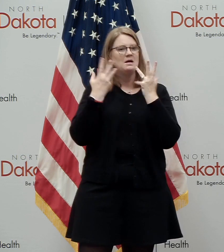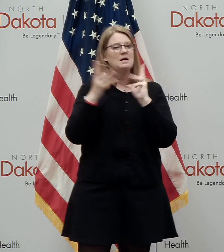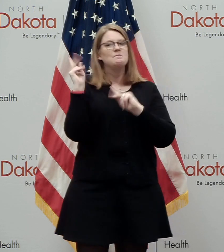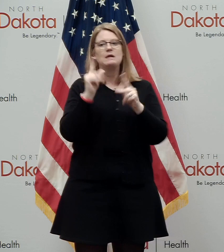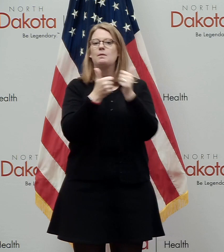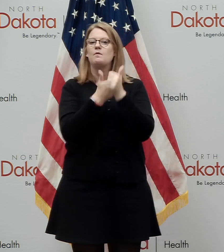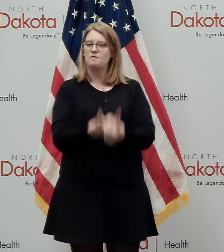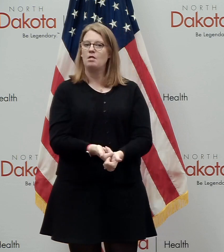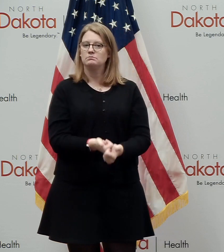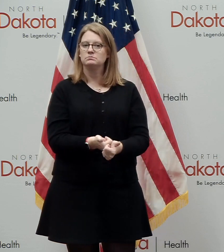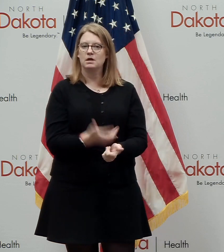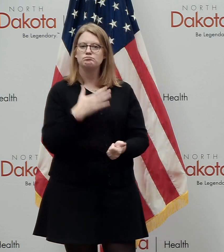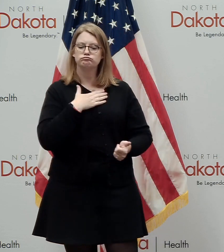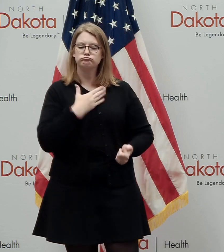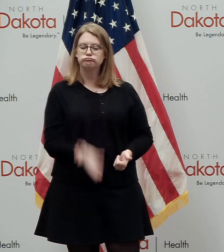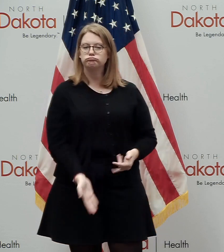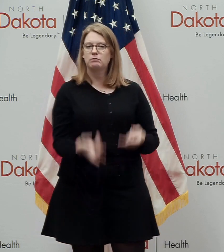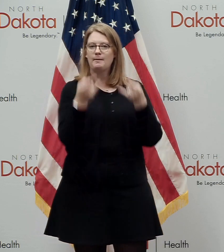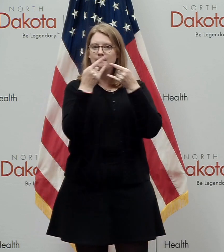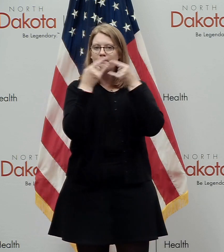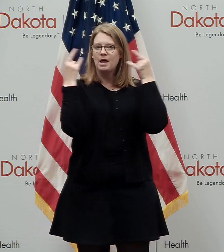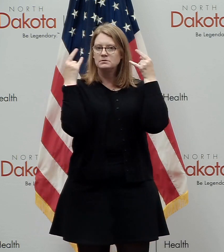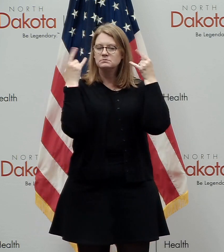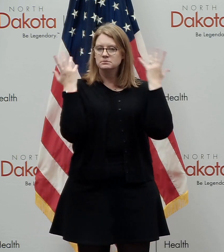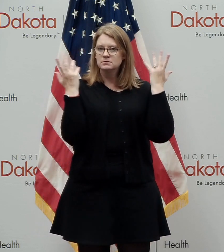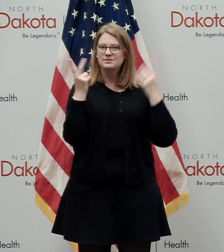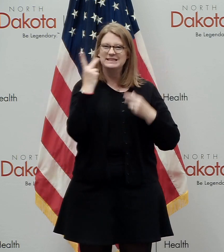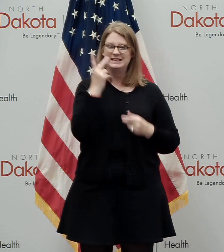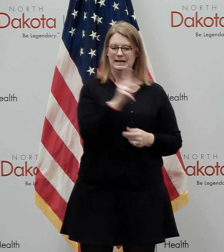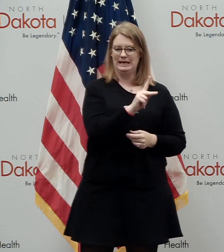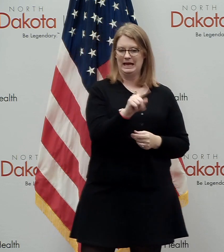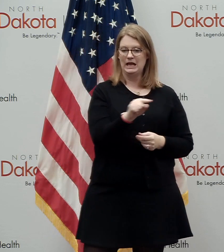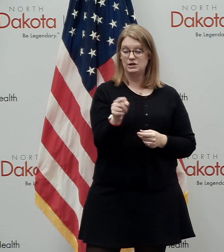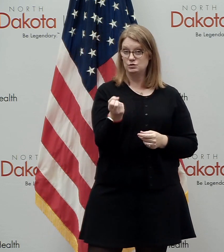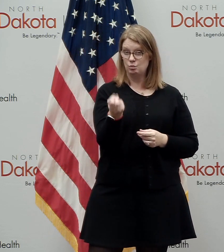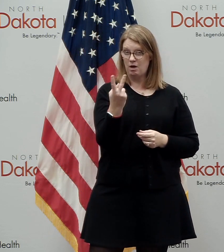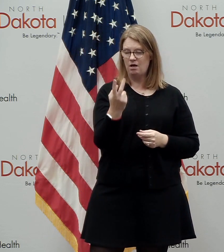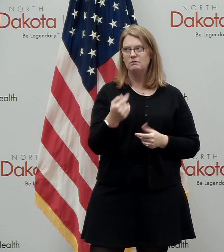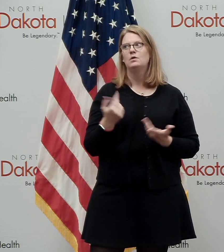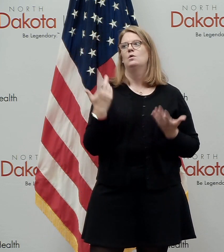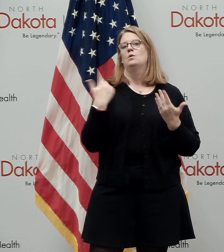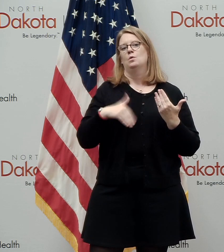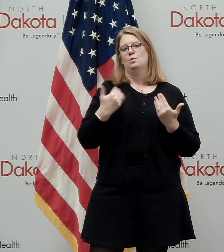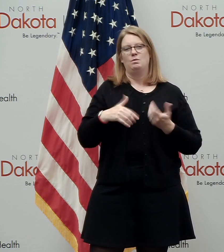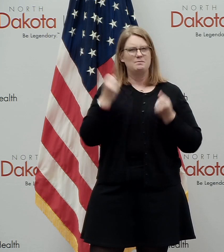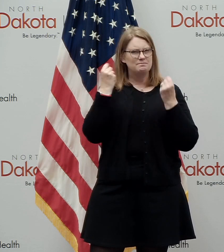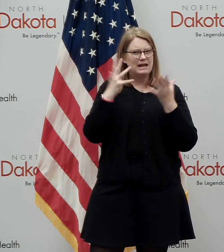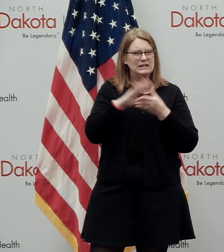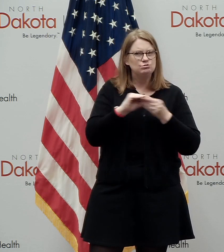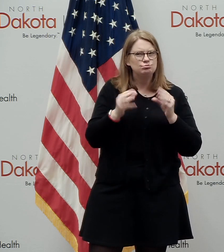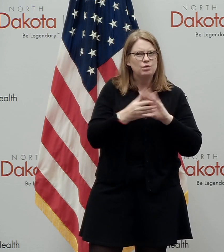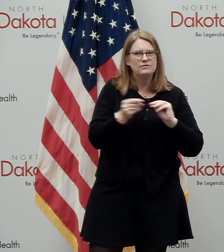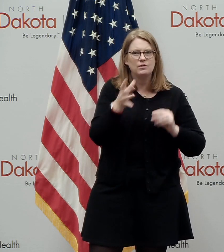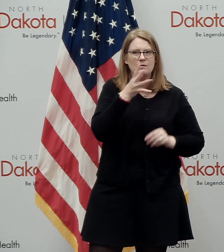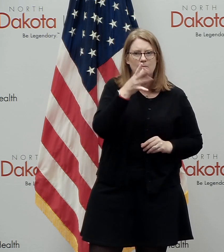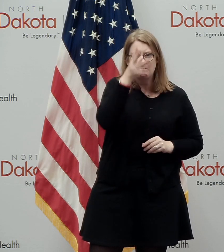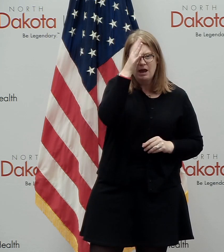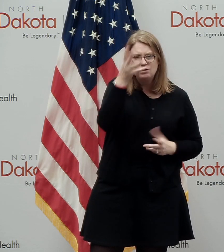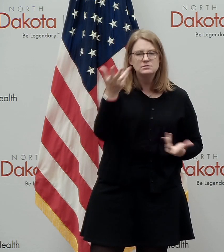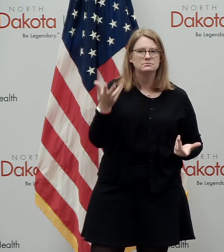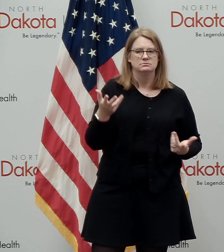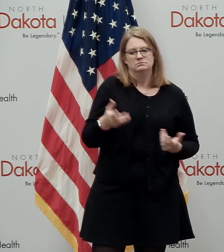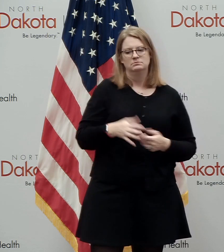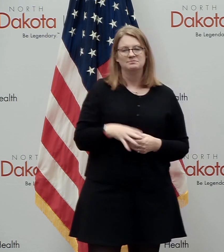the colleges. And we're seeing that among K-12, lots of great stories from parents where the kids are, as they often